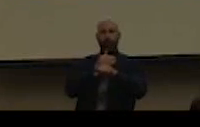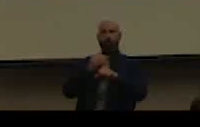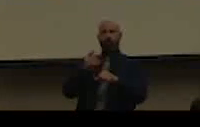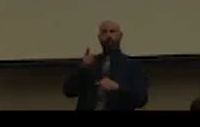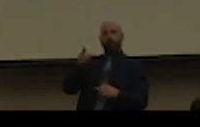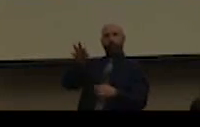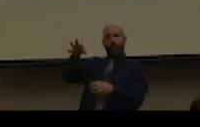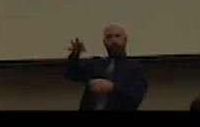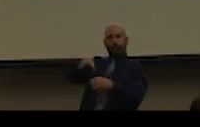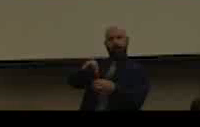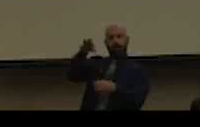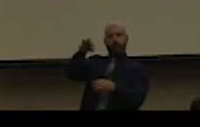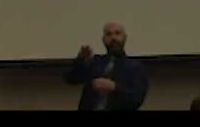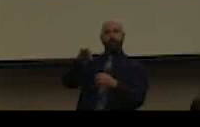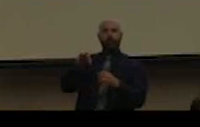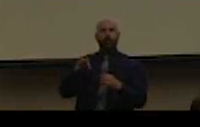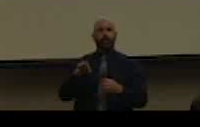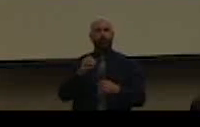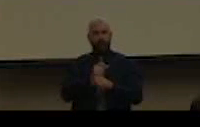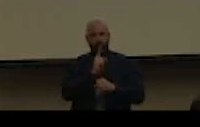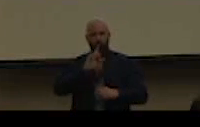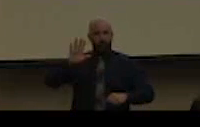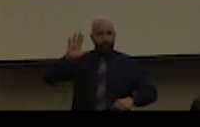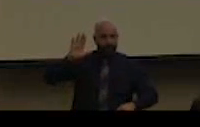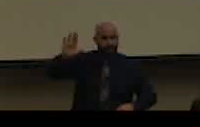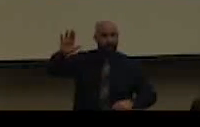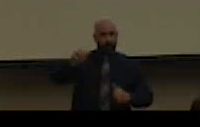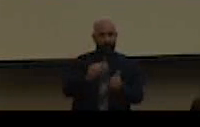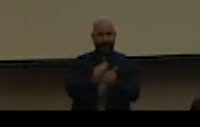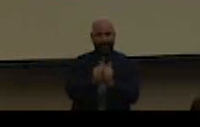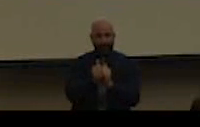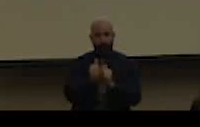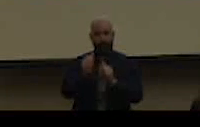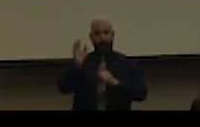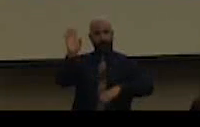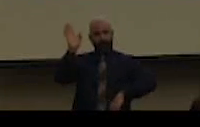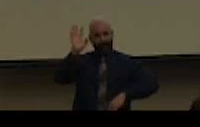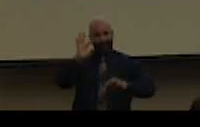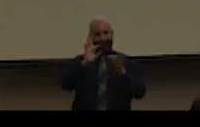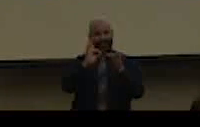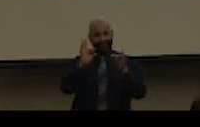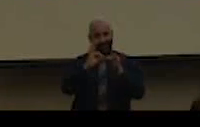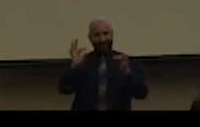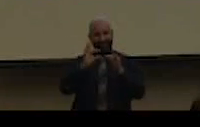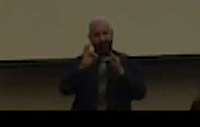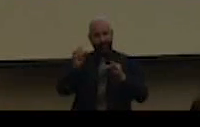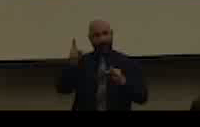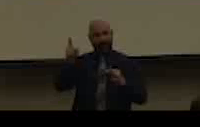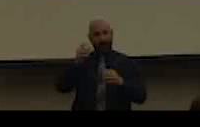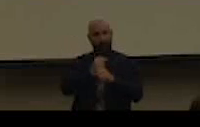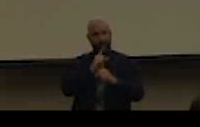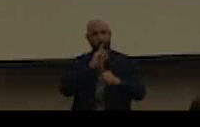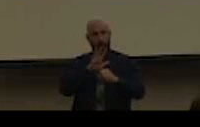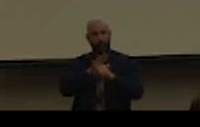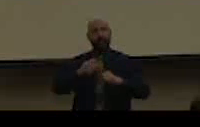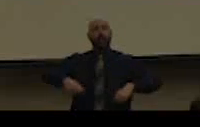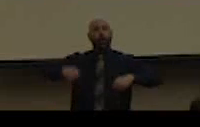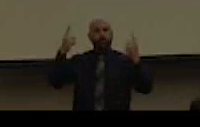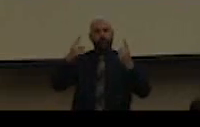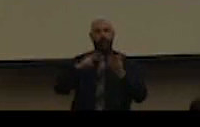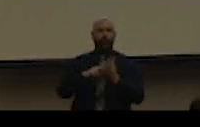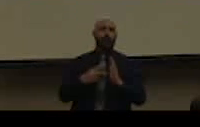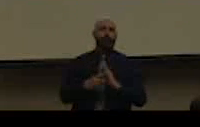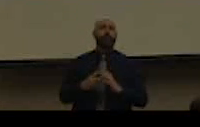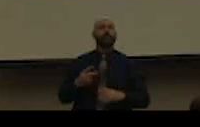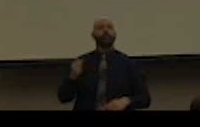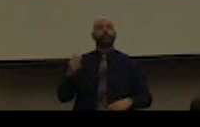so that they then, we have, you know, hit the ground running with a promise they've already made. And so I just wanted y'all to